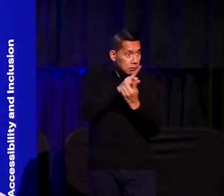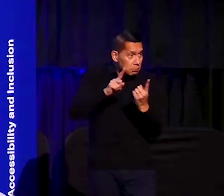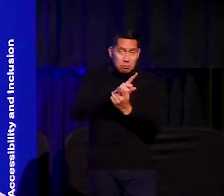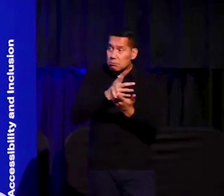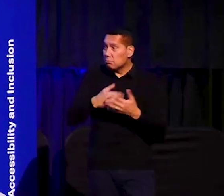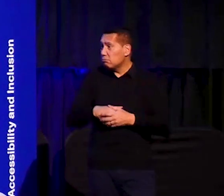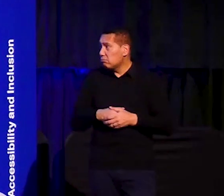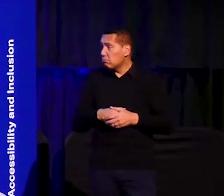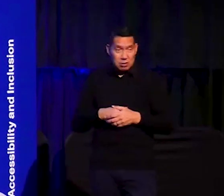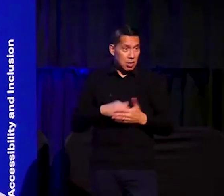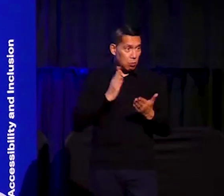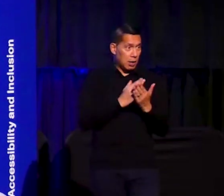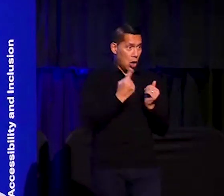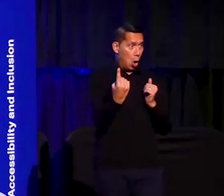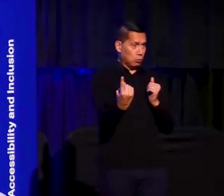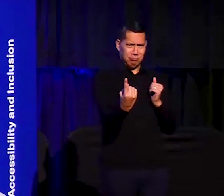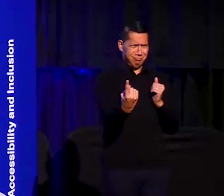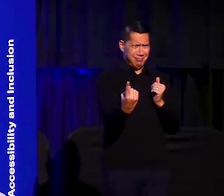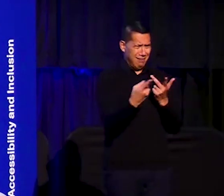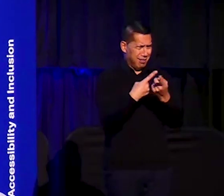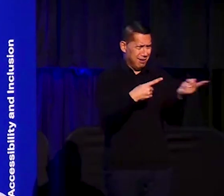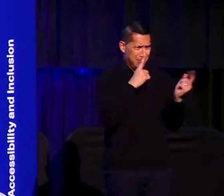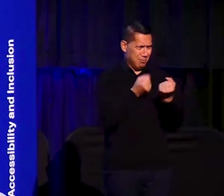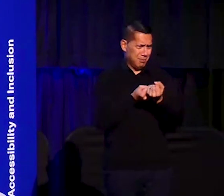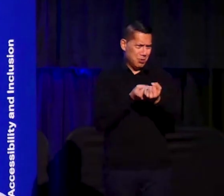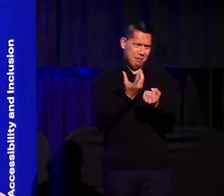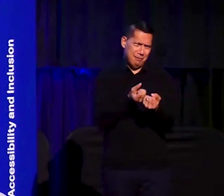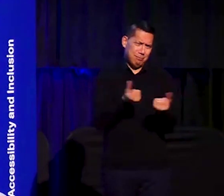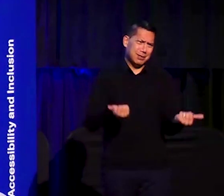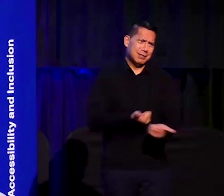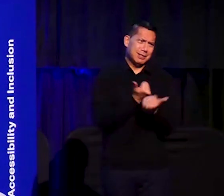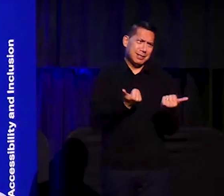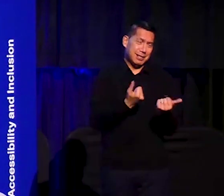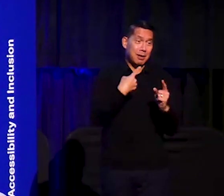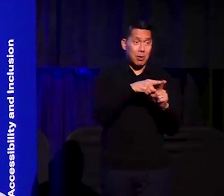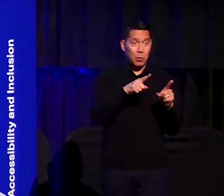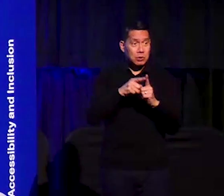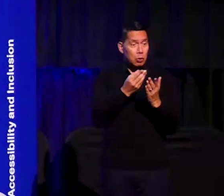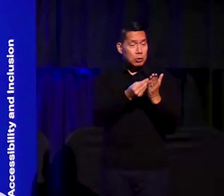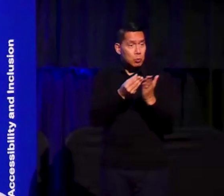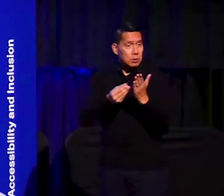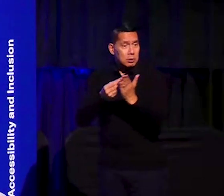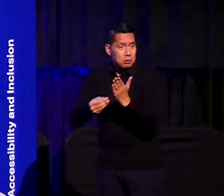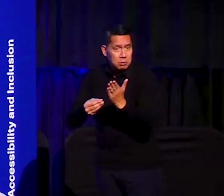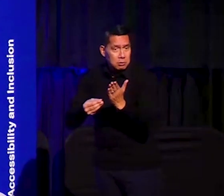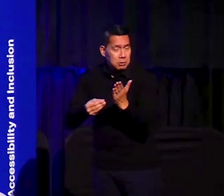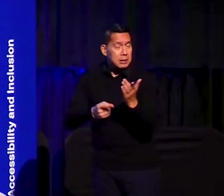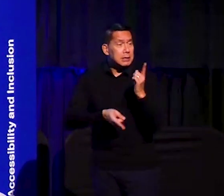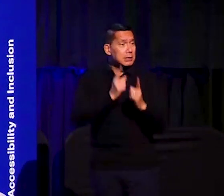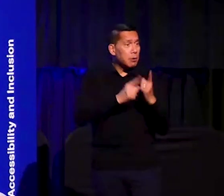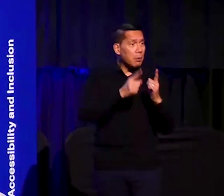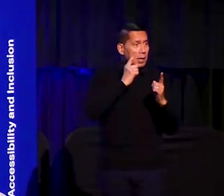this standard alone. There is so much help available. Also, highly recommended resources. WebAIM's plain language version